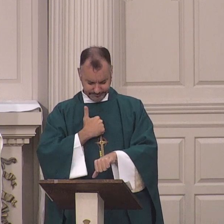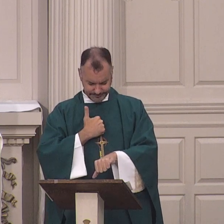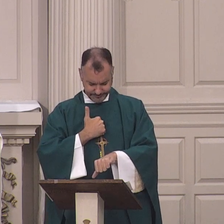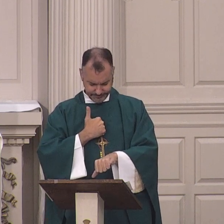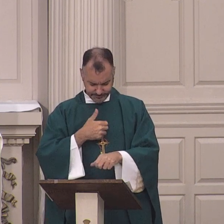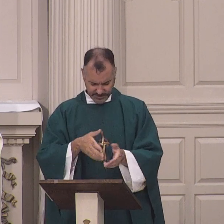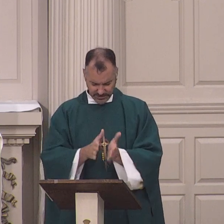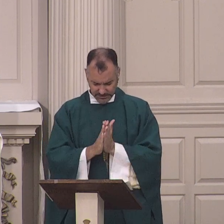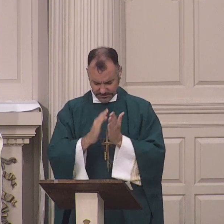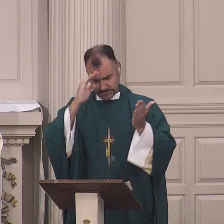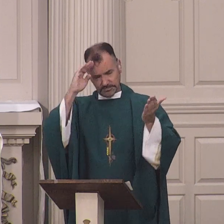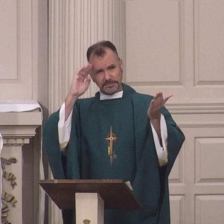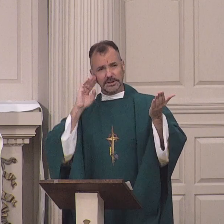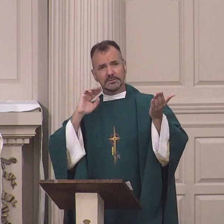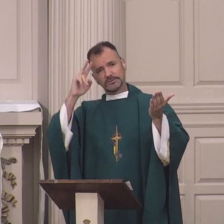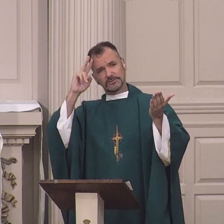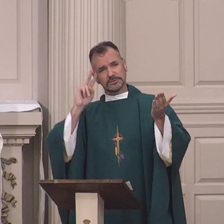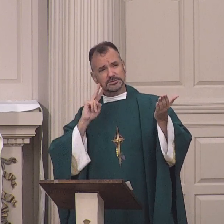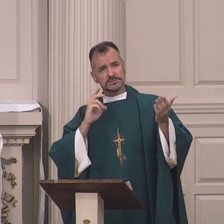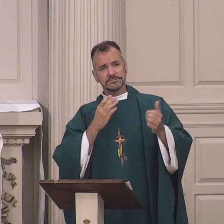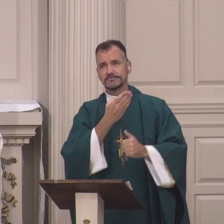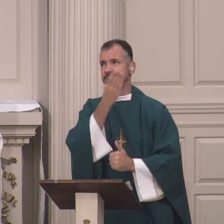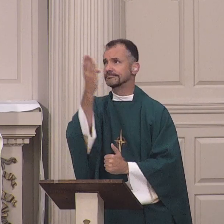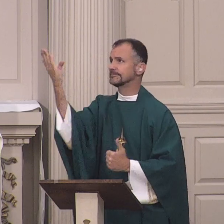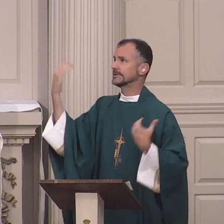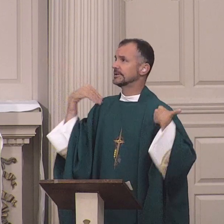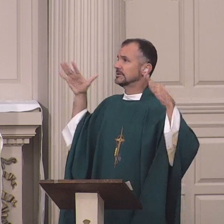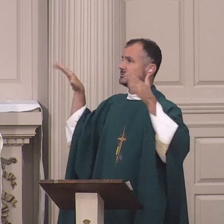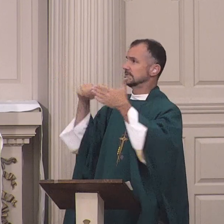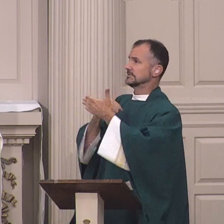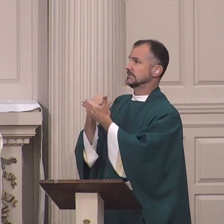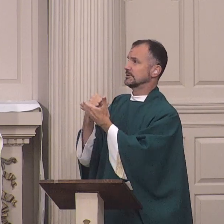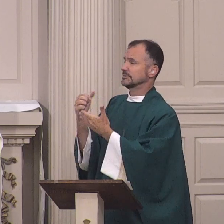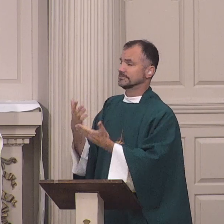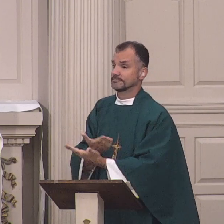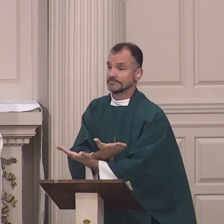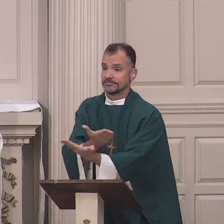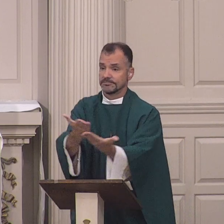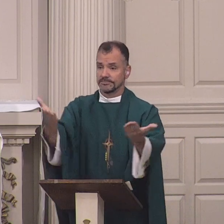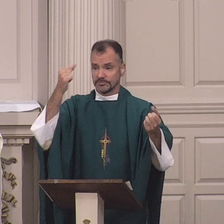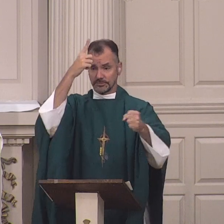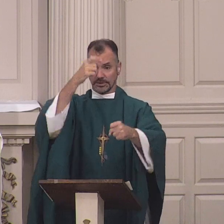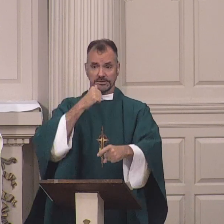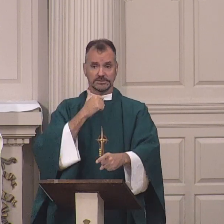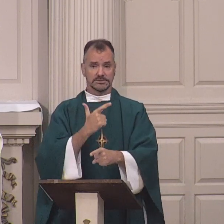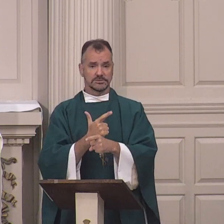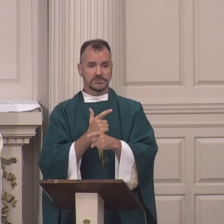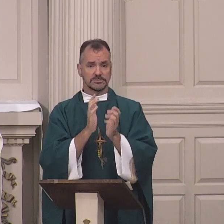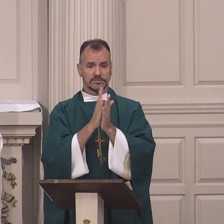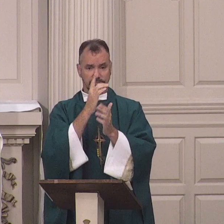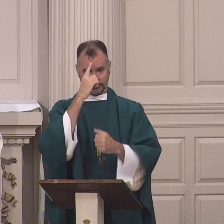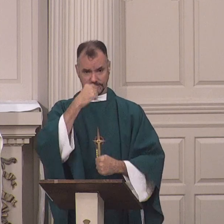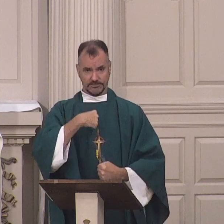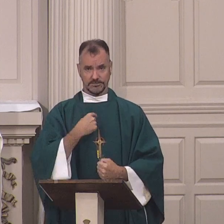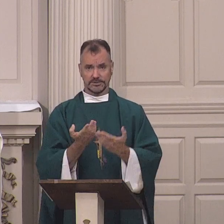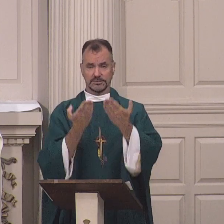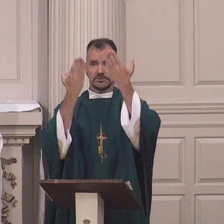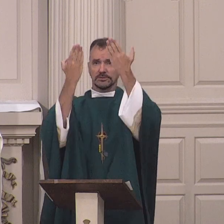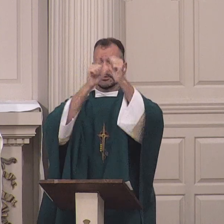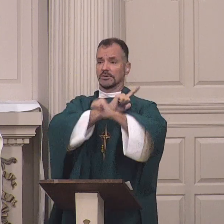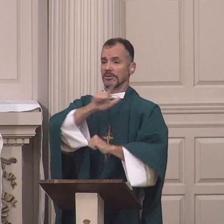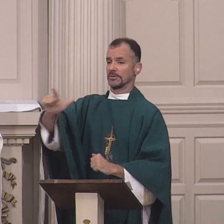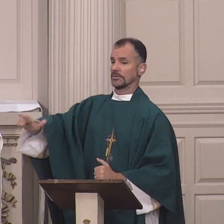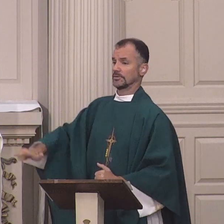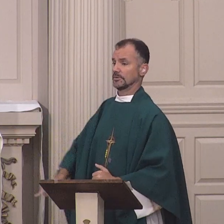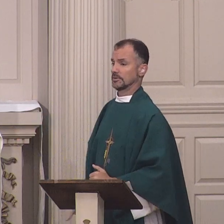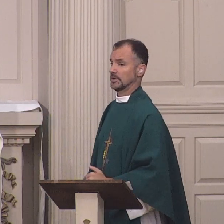through my most grievous fault. Therefore, I ask Blessed Mary, Ever Virgin, all the angels and saints, and you,